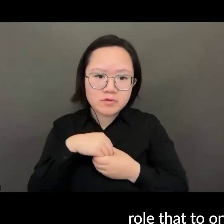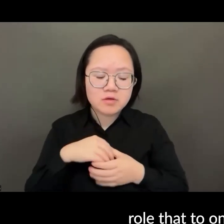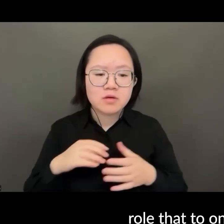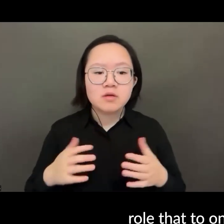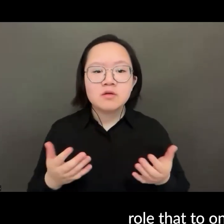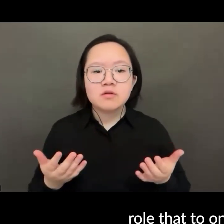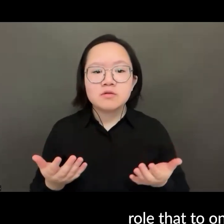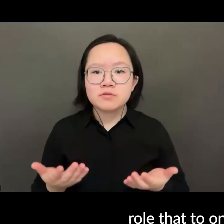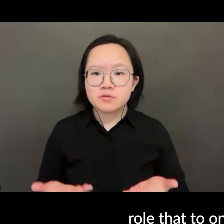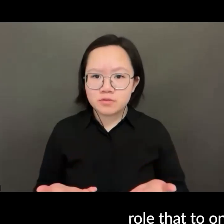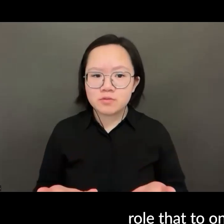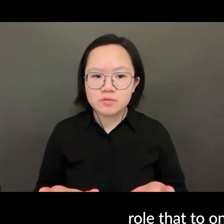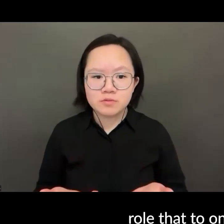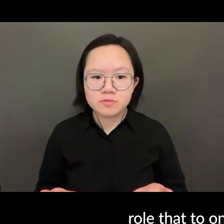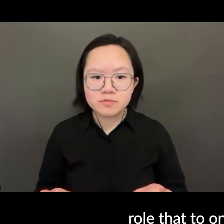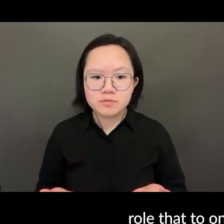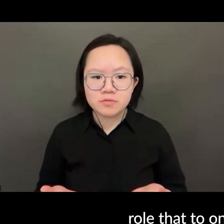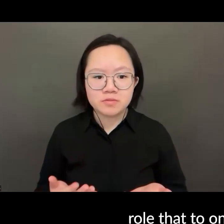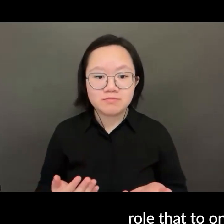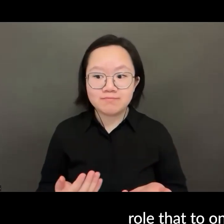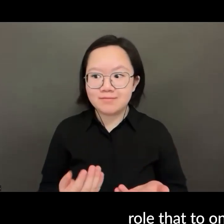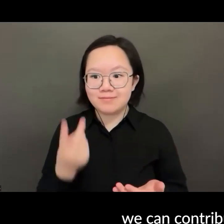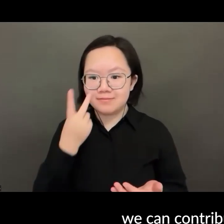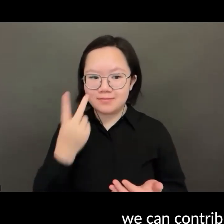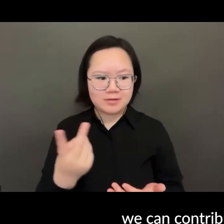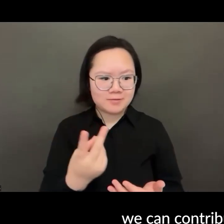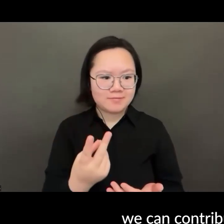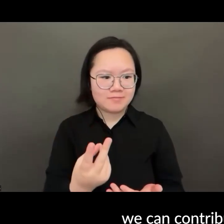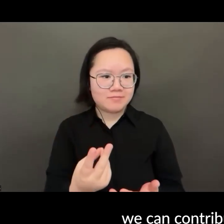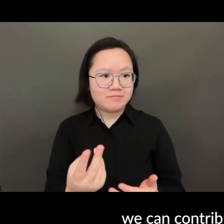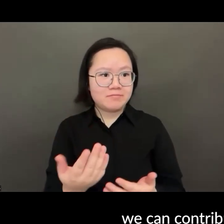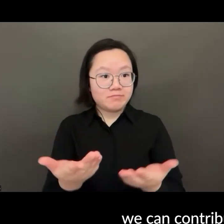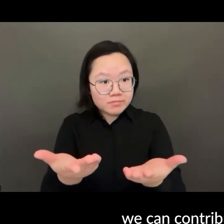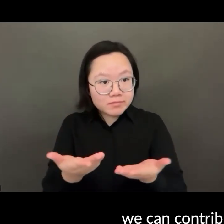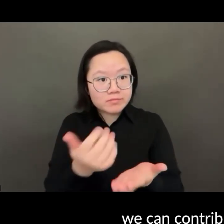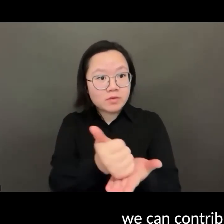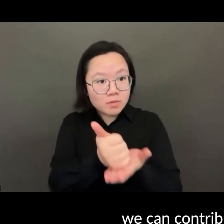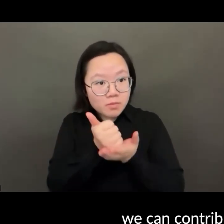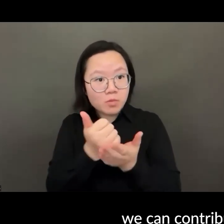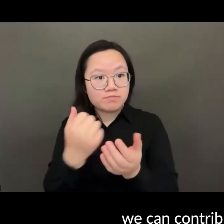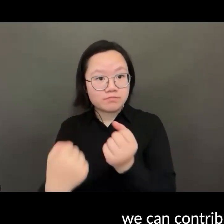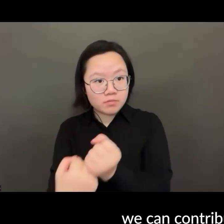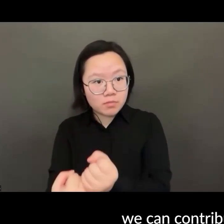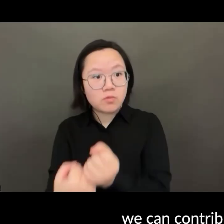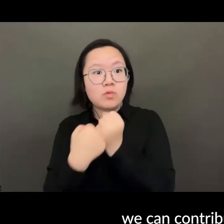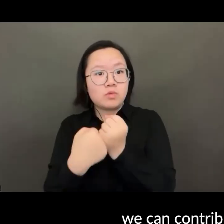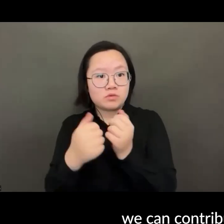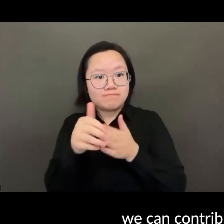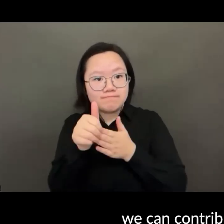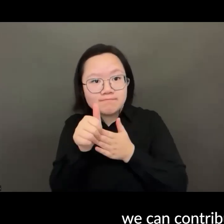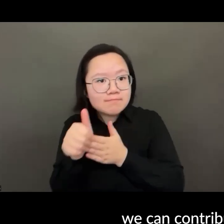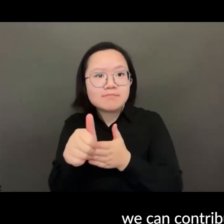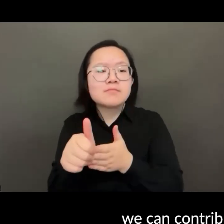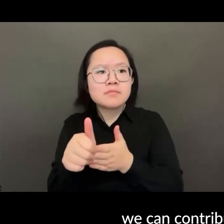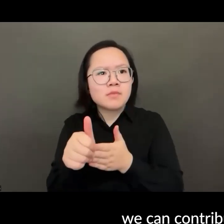the right kind of opportunities and the guidance, we can contribute so much and learn so